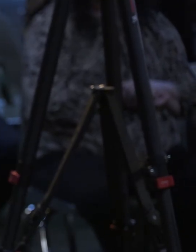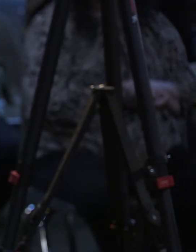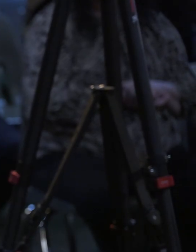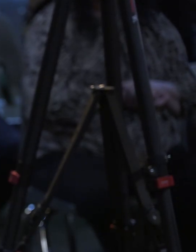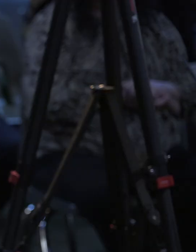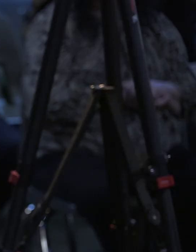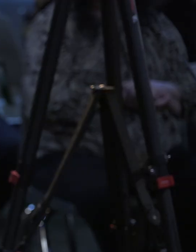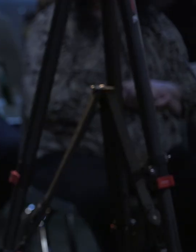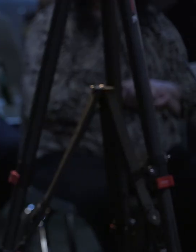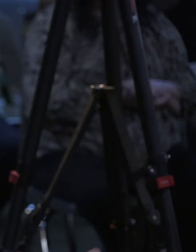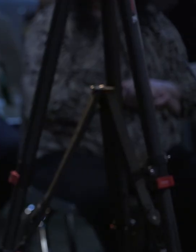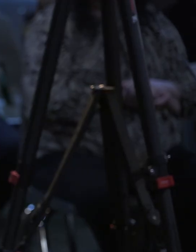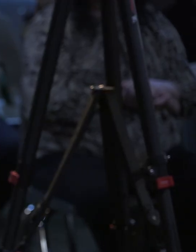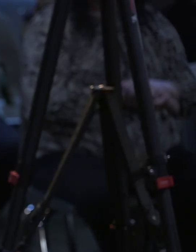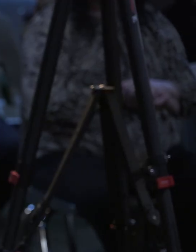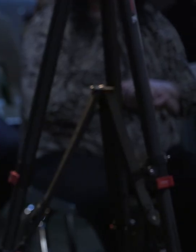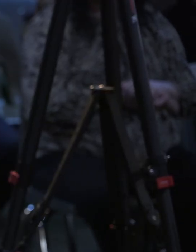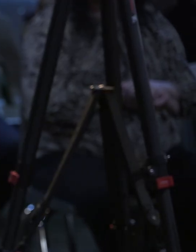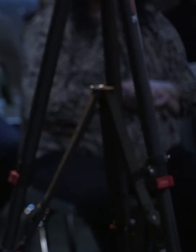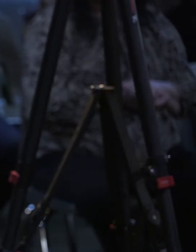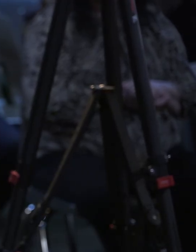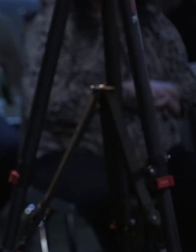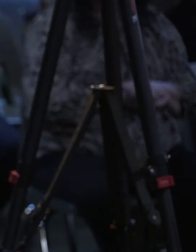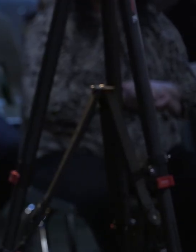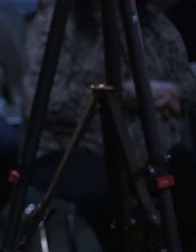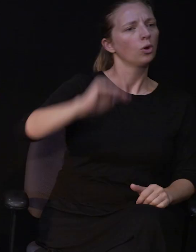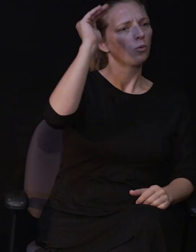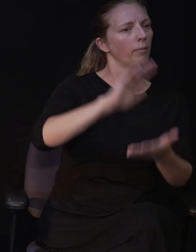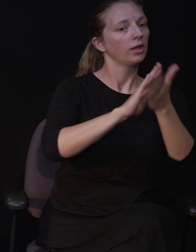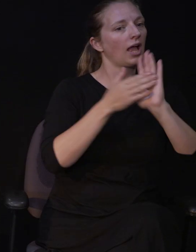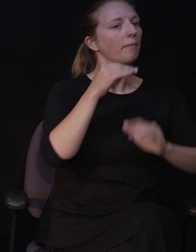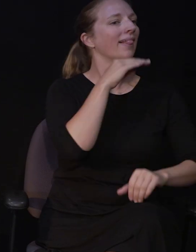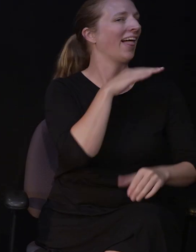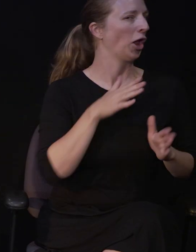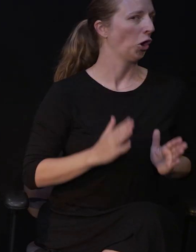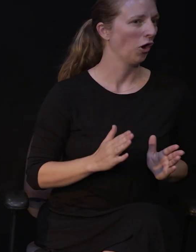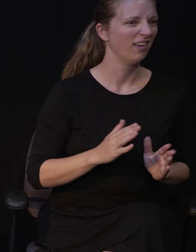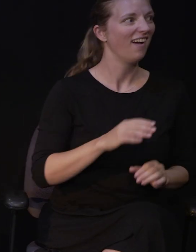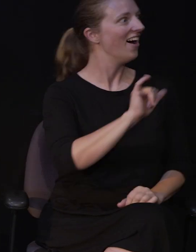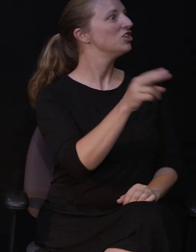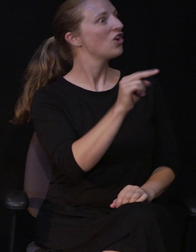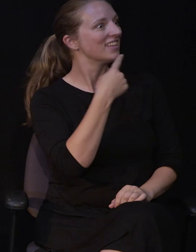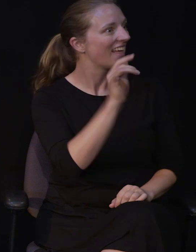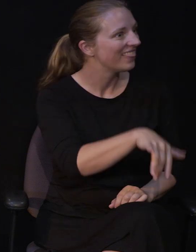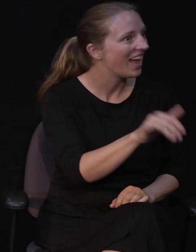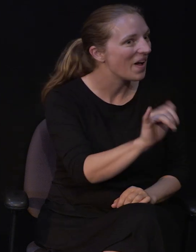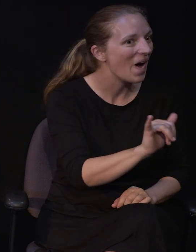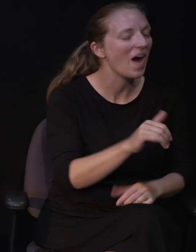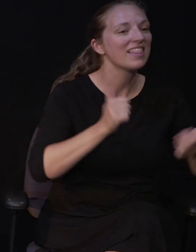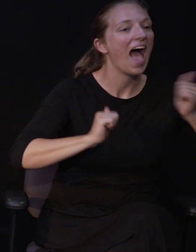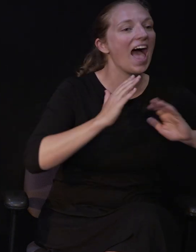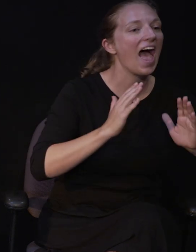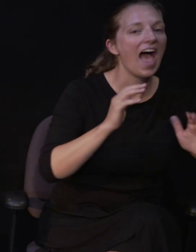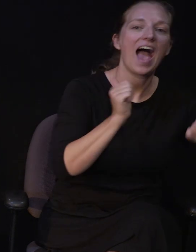Miss America. I just want to tell you, I grew up to be a really good liar. That's what John used to say, yeah. That the